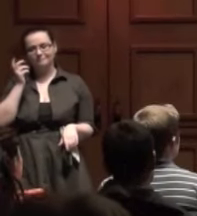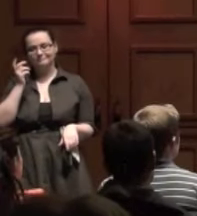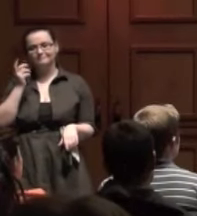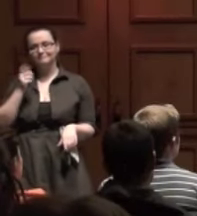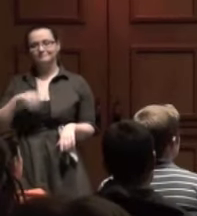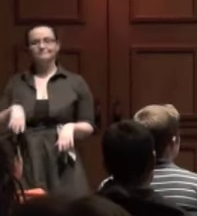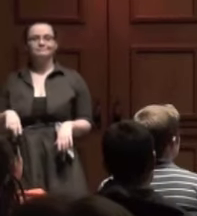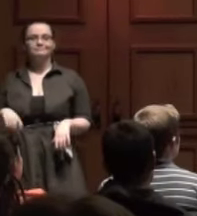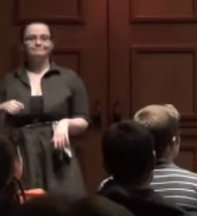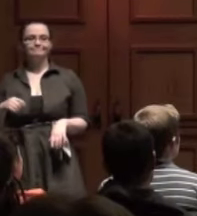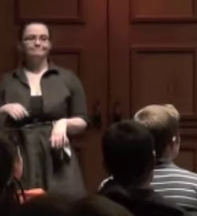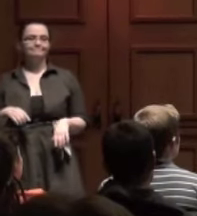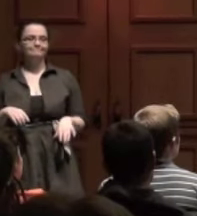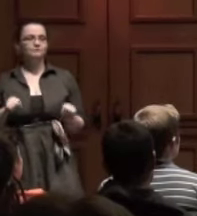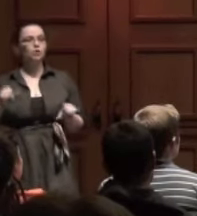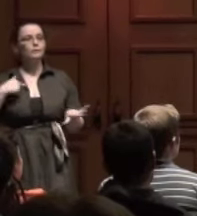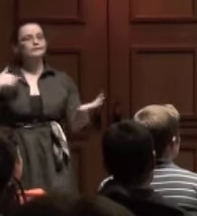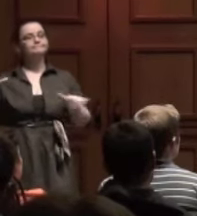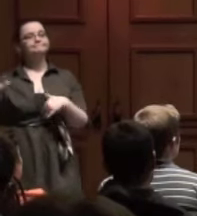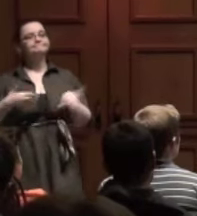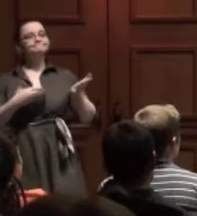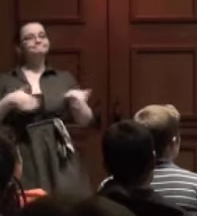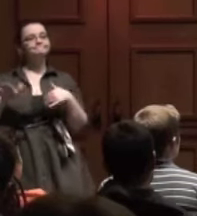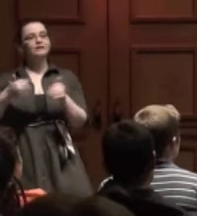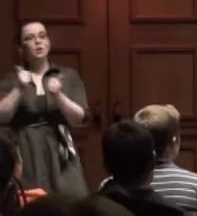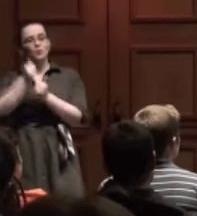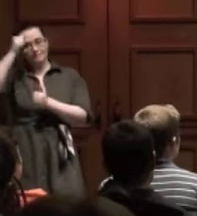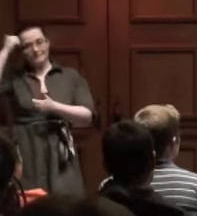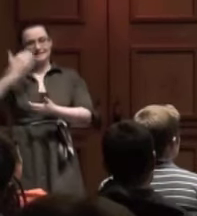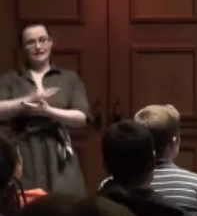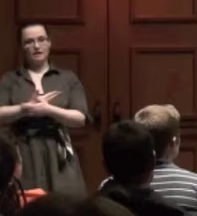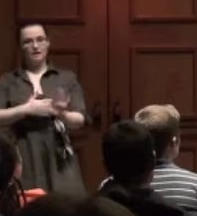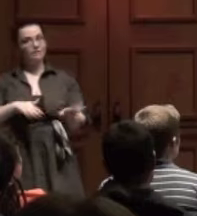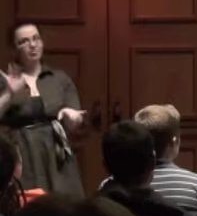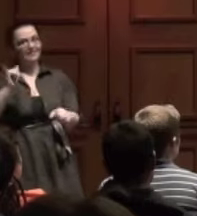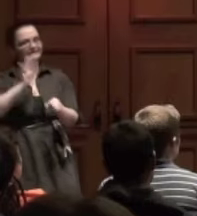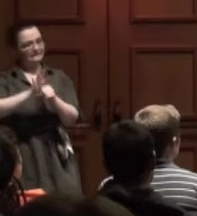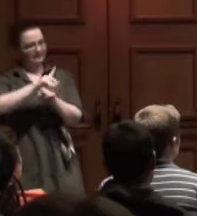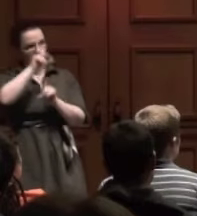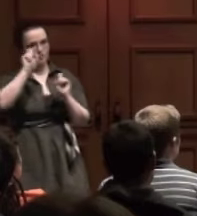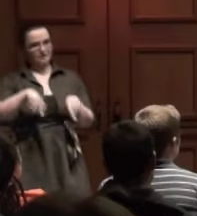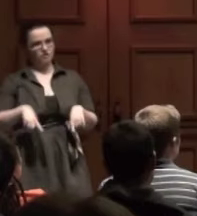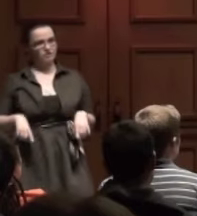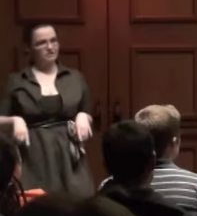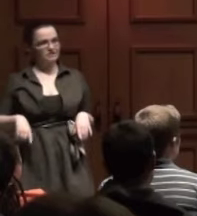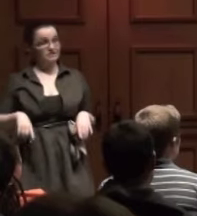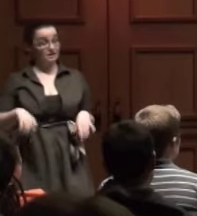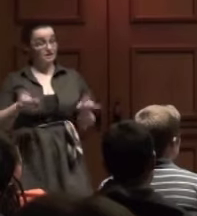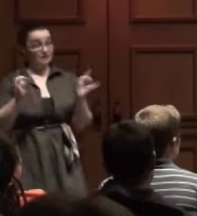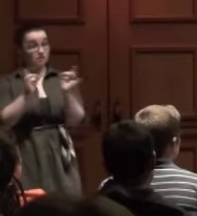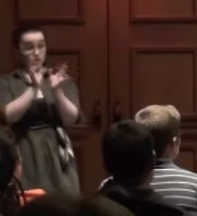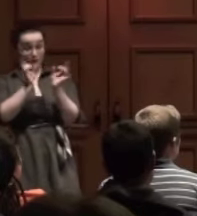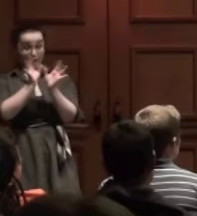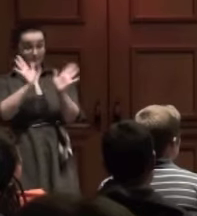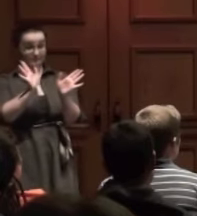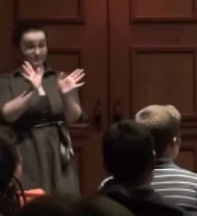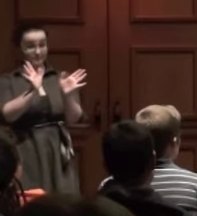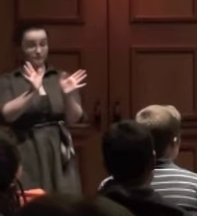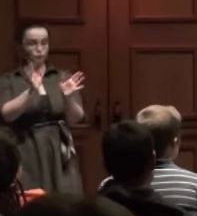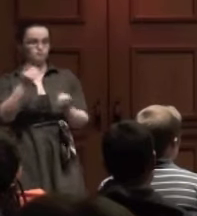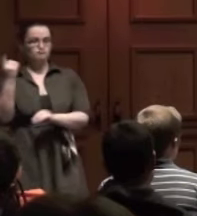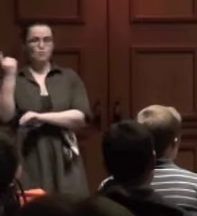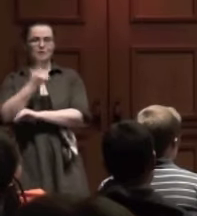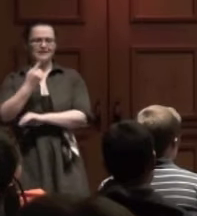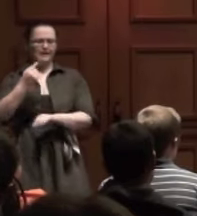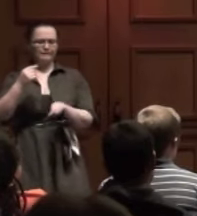And so I go gaily with my son, and that brings enough questions as it is. At Starbucks, the day he was 4 months old, I